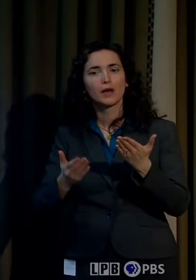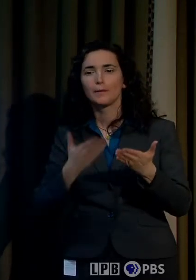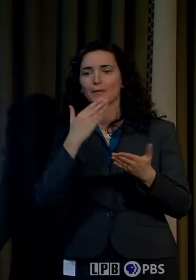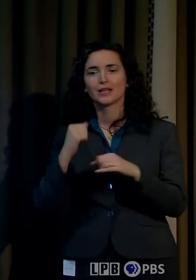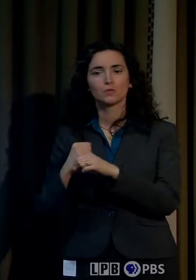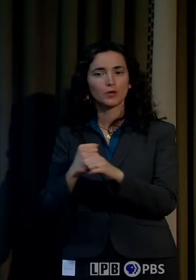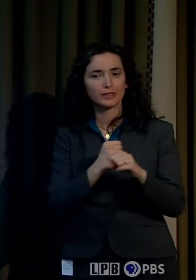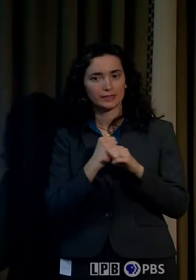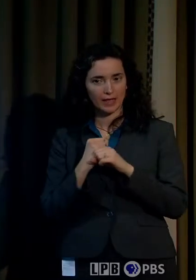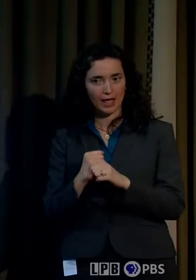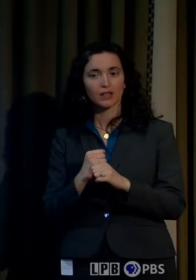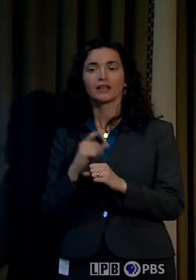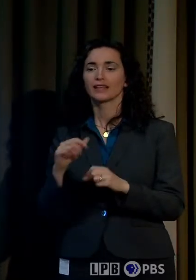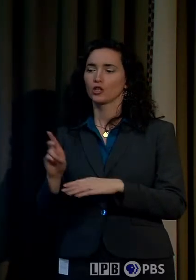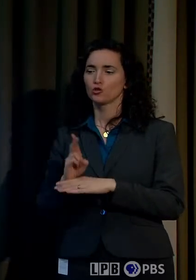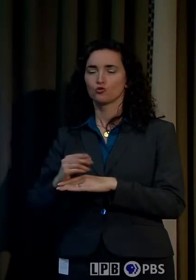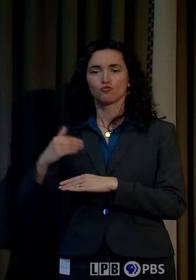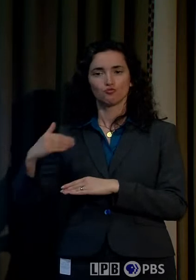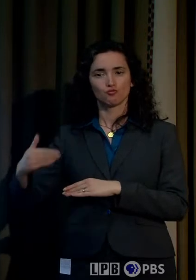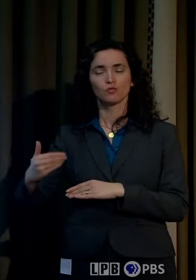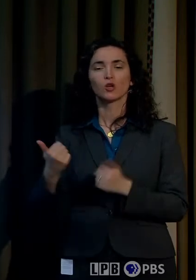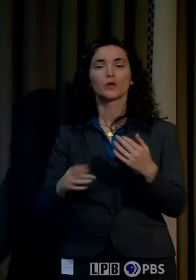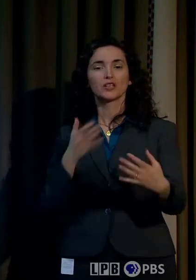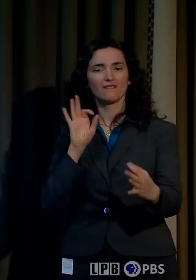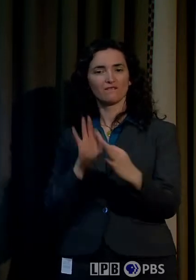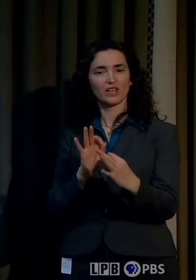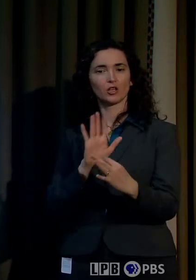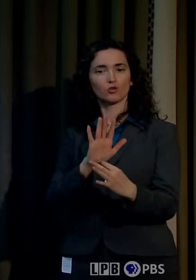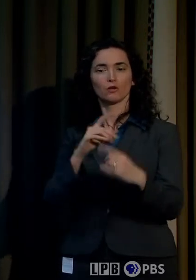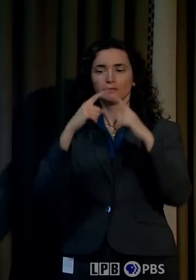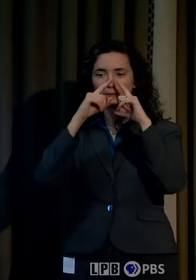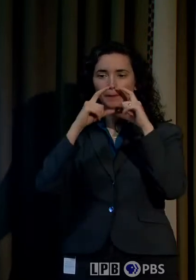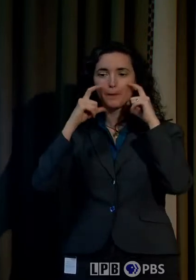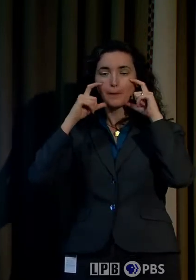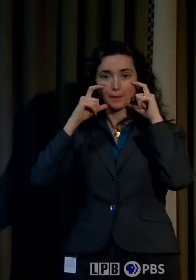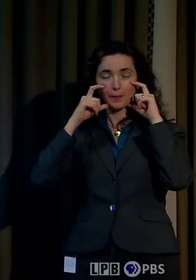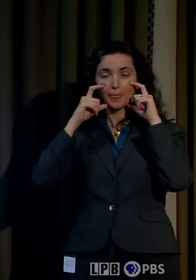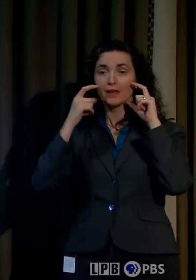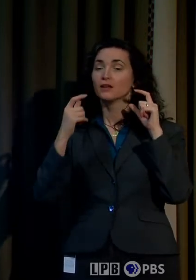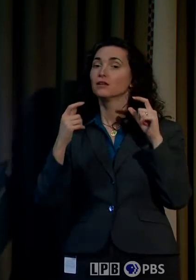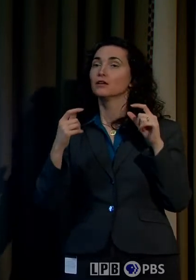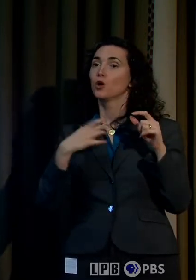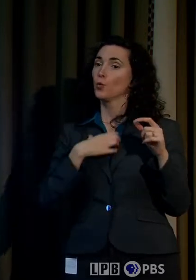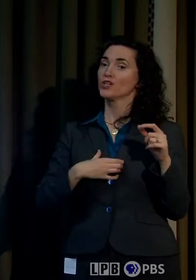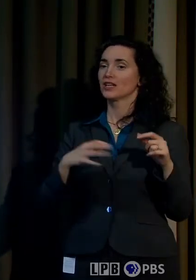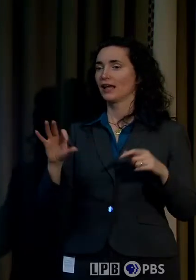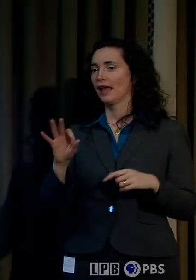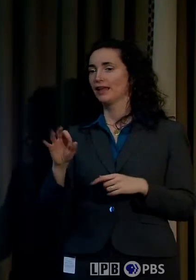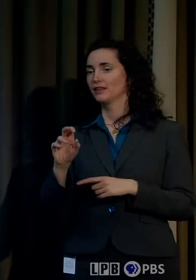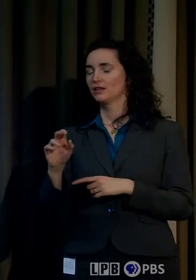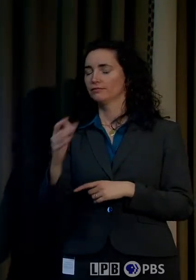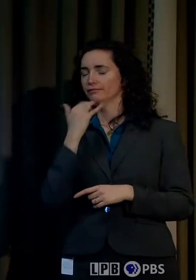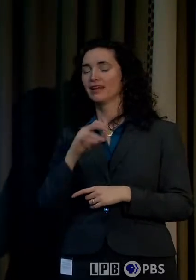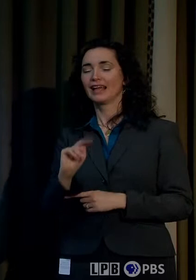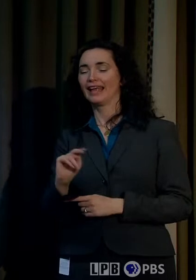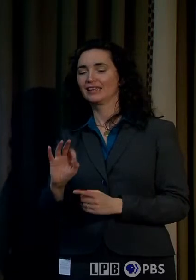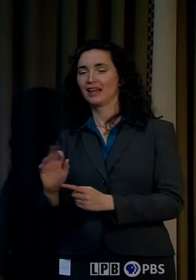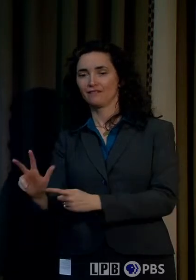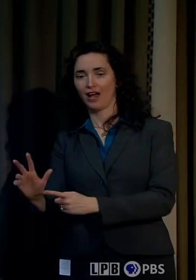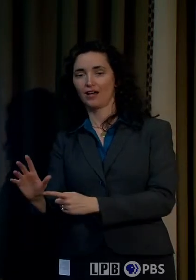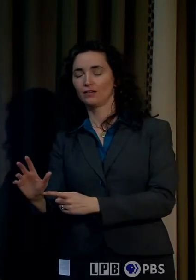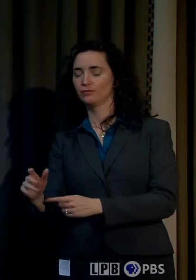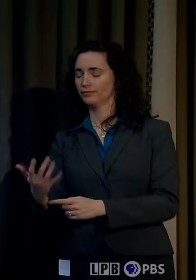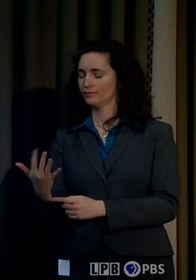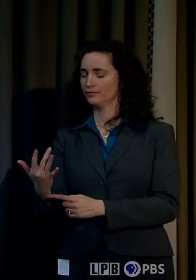that you can wear consistently and that fits you well. Ideally, that's something like an N95 or a